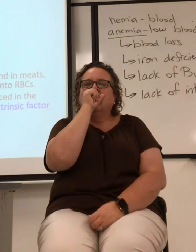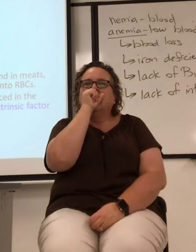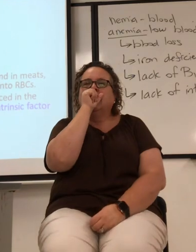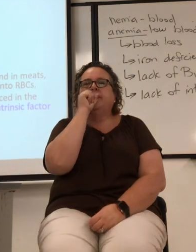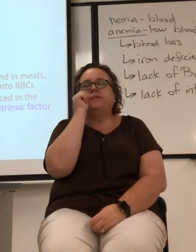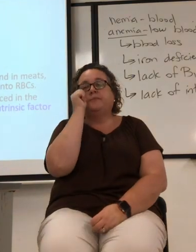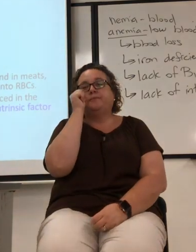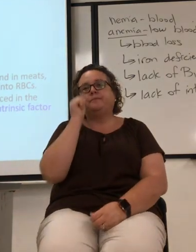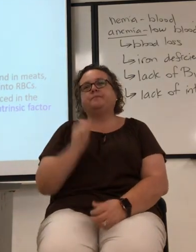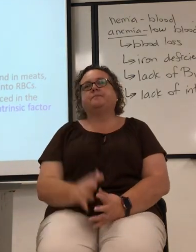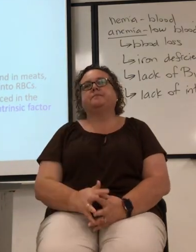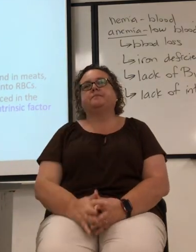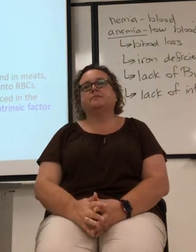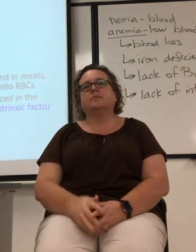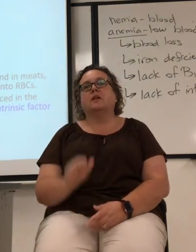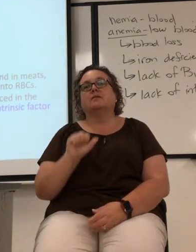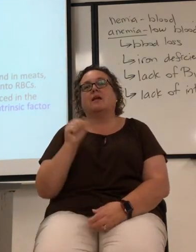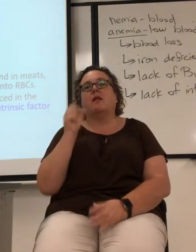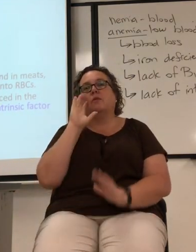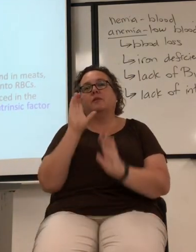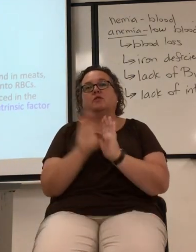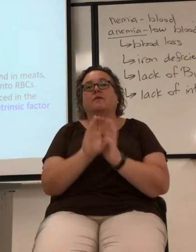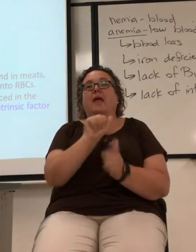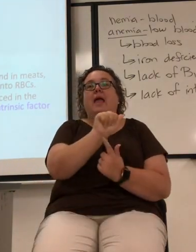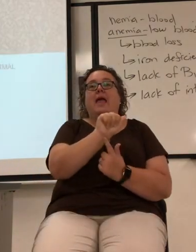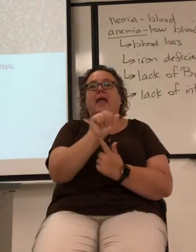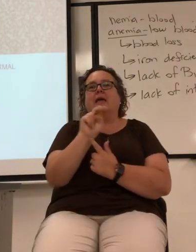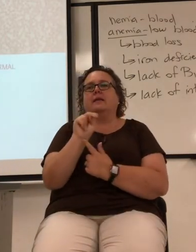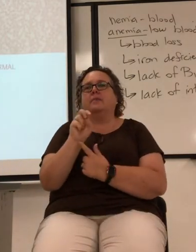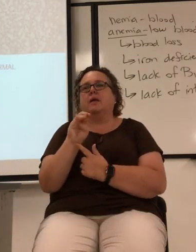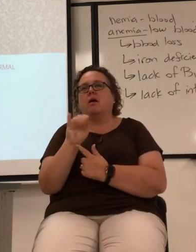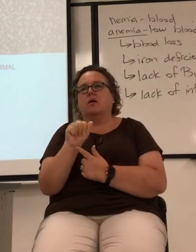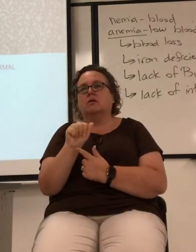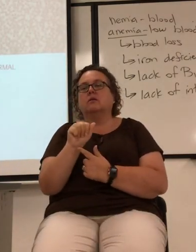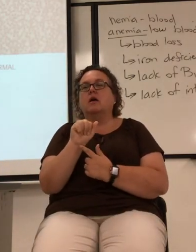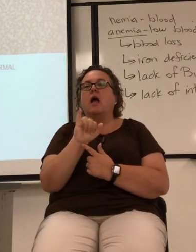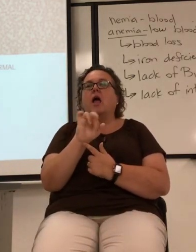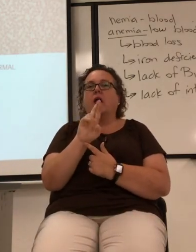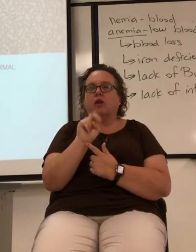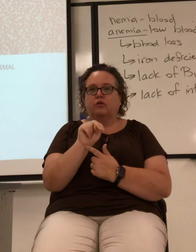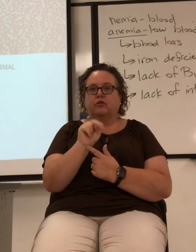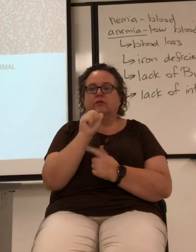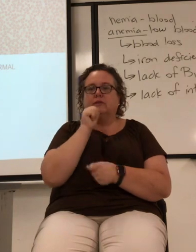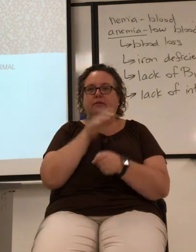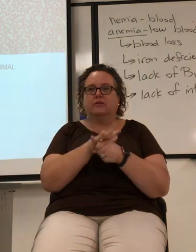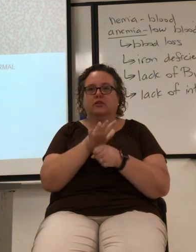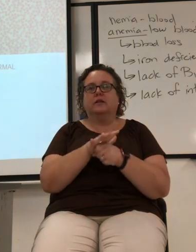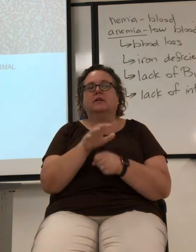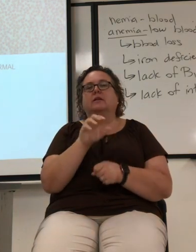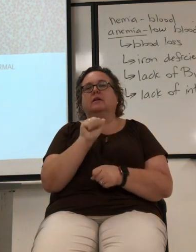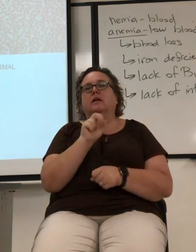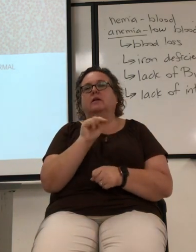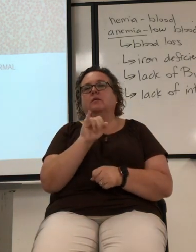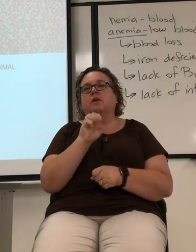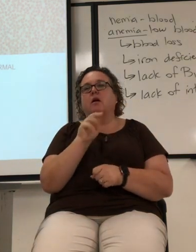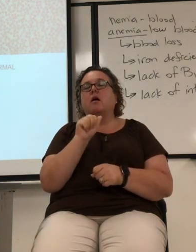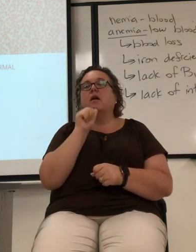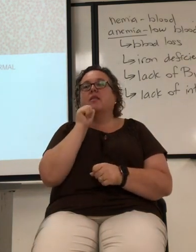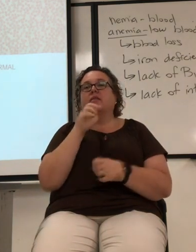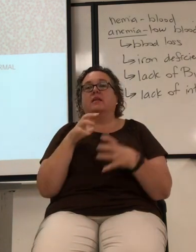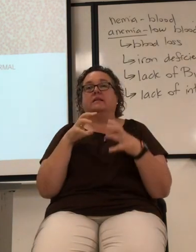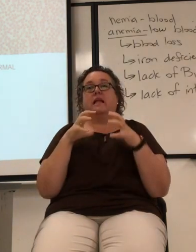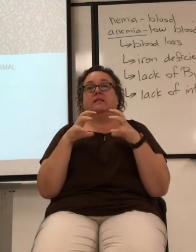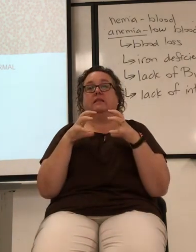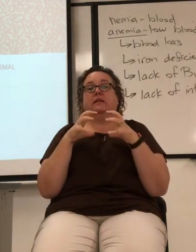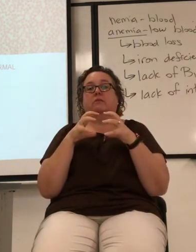Here's another picture of anemia. This is an iron deficient anemia. The density of the cells is